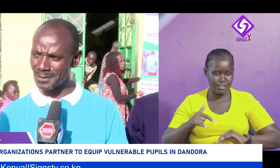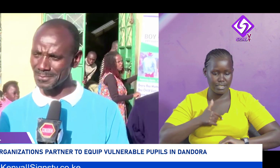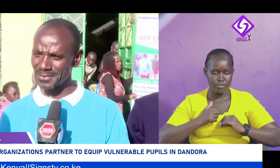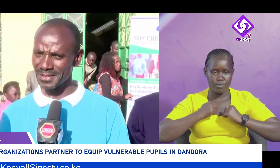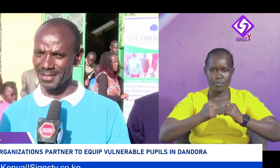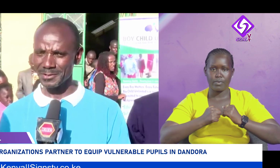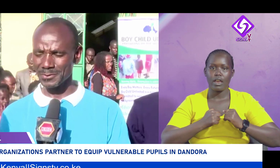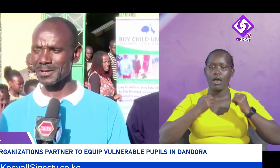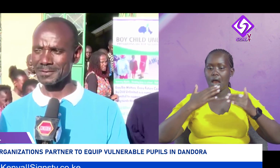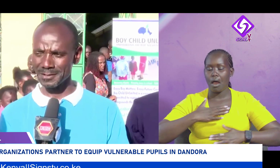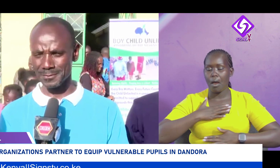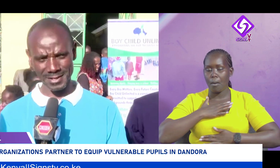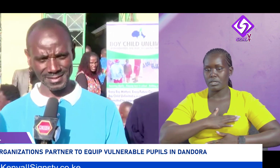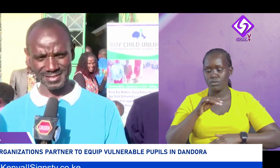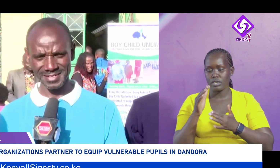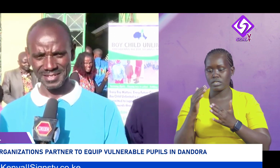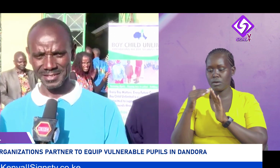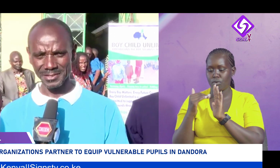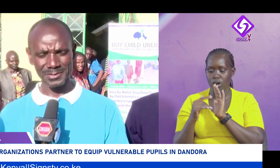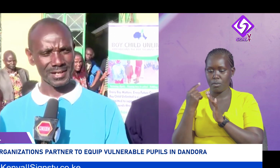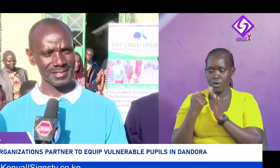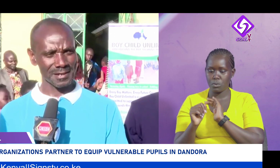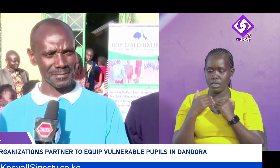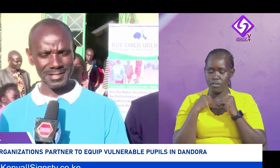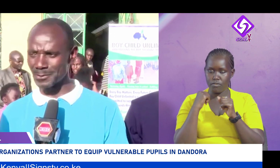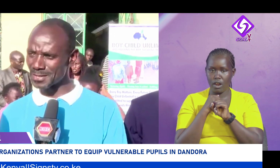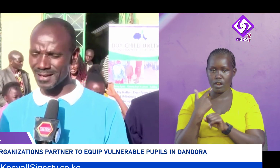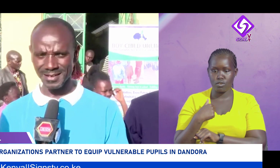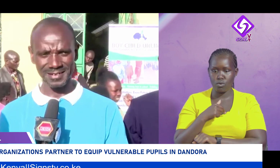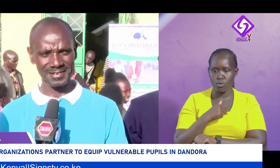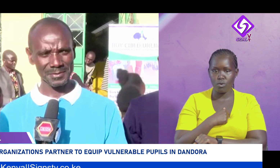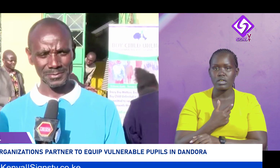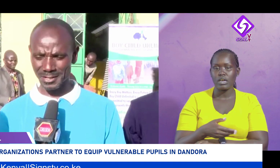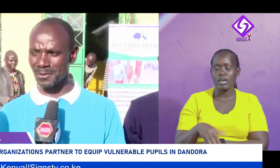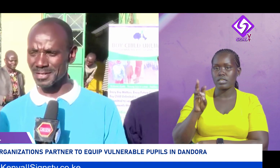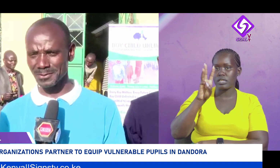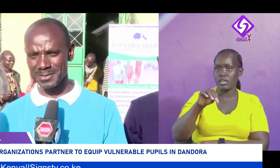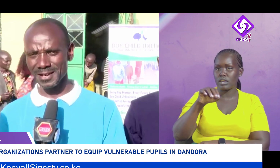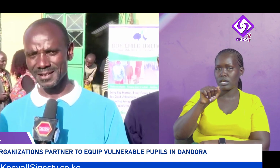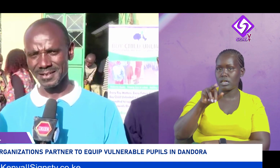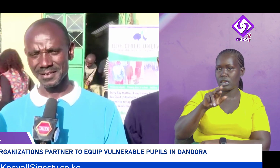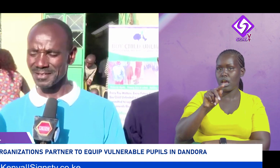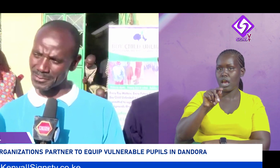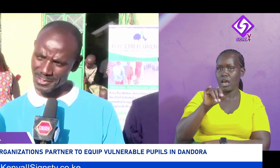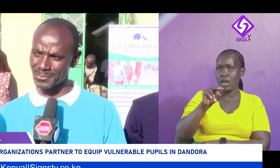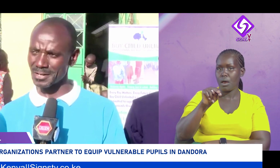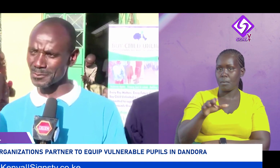program and what you have done for us. So as a Martin Luther, mzazi wa Martin Luther, narudisha shukrani